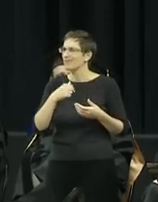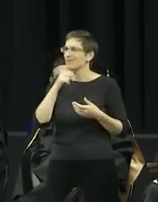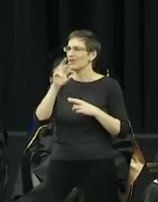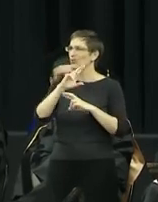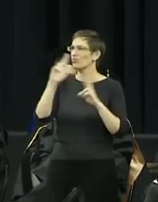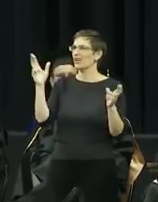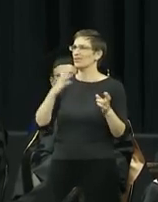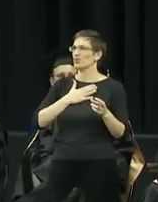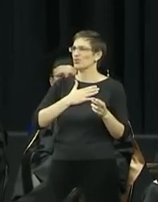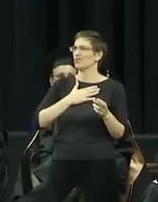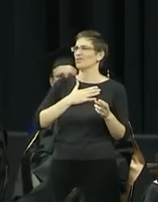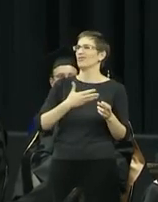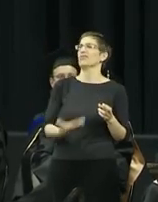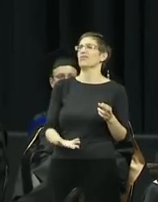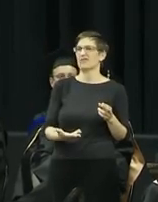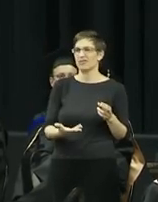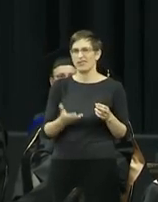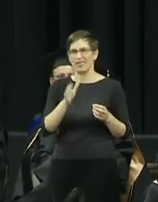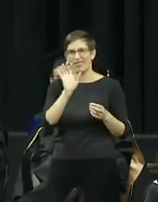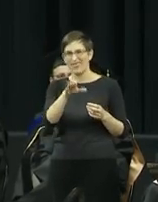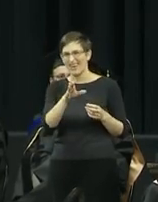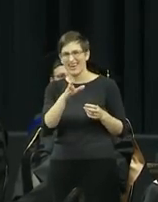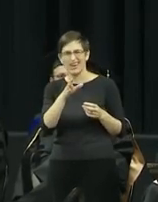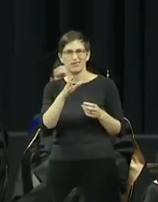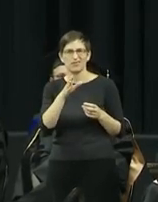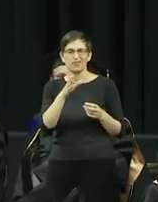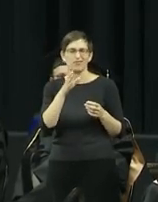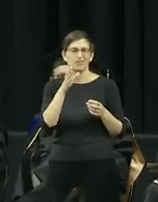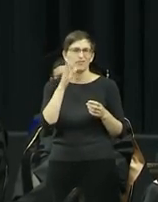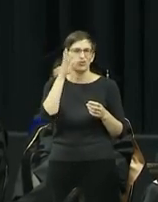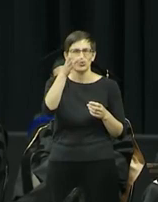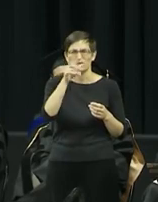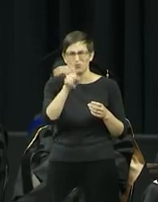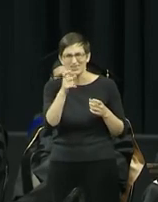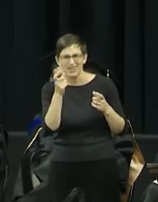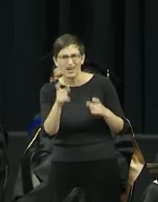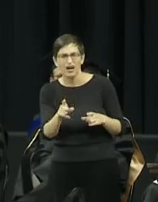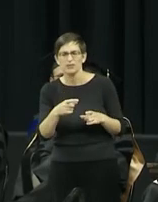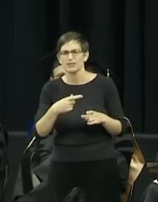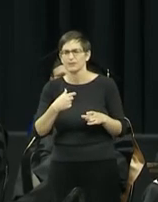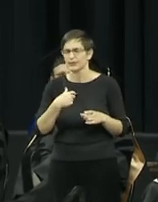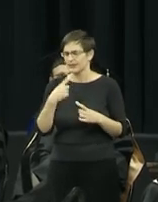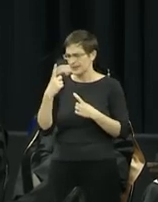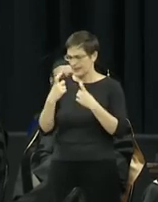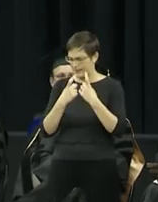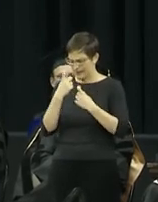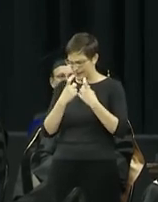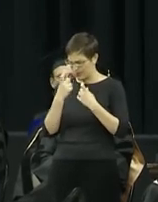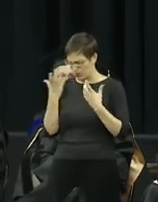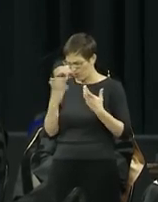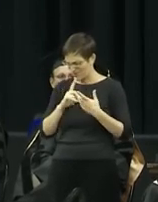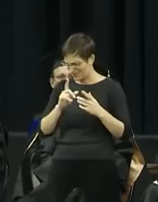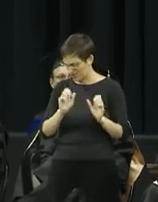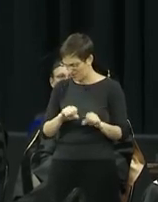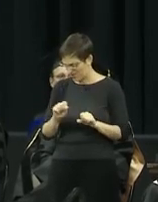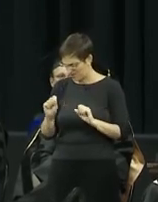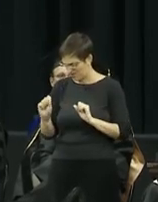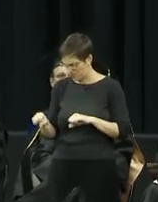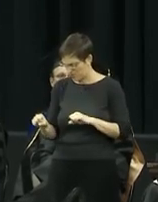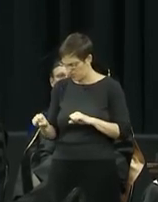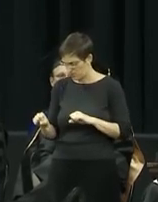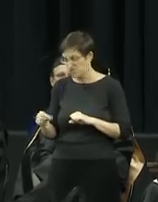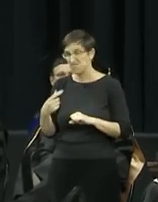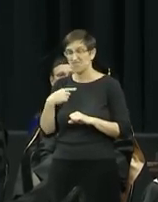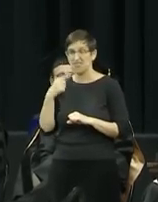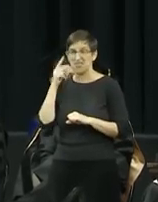to what seemed the inevitable and decided to question my assumptions of what was even possible. I thought about